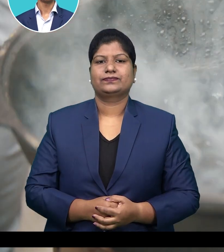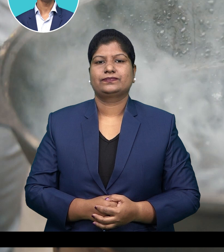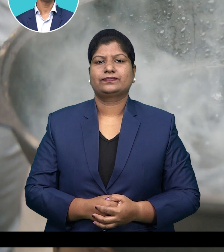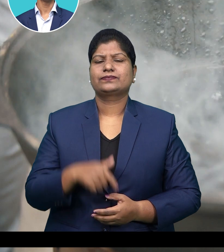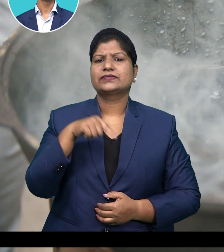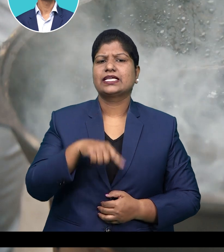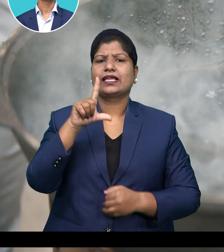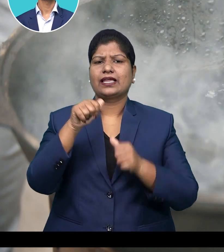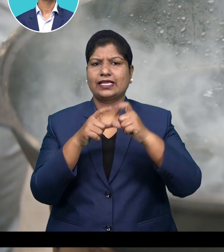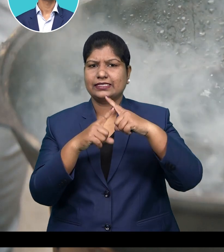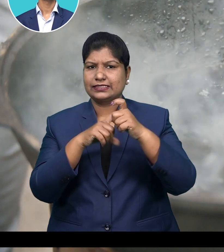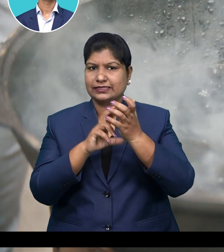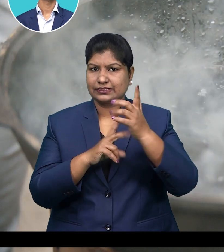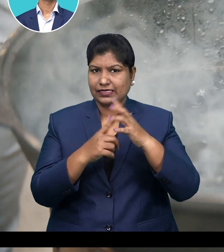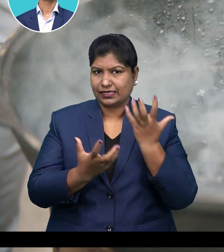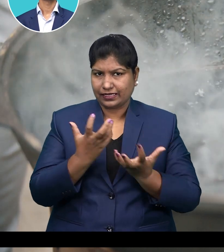Latent heat,